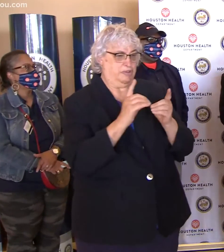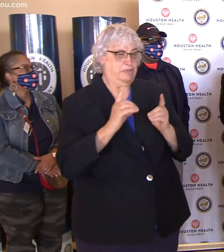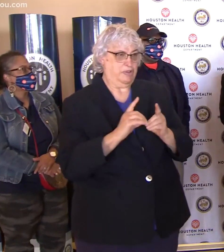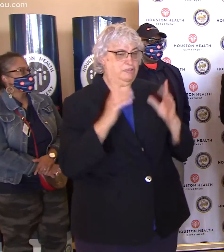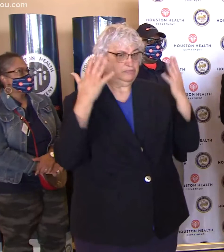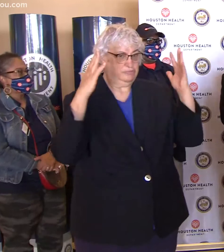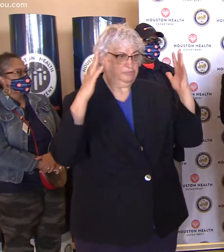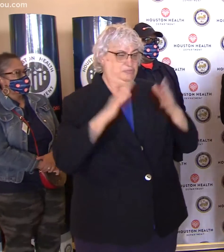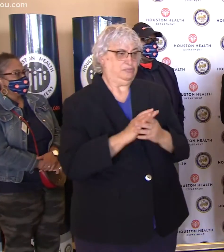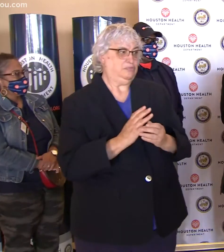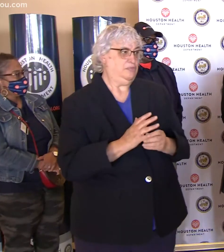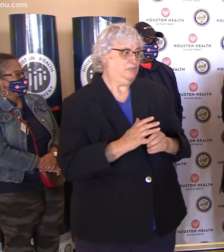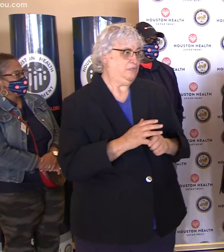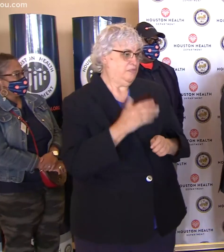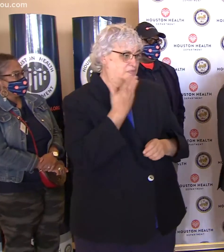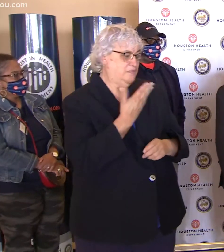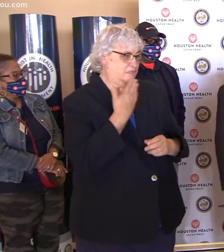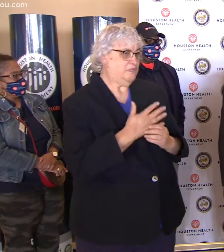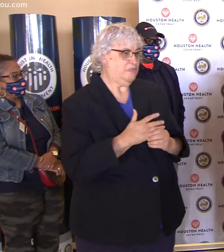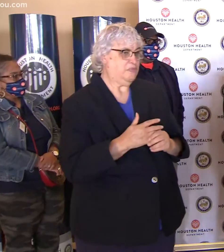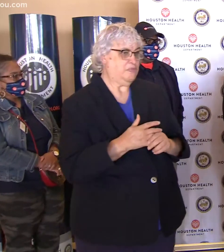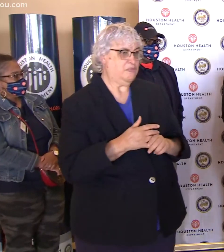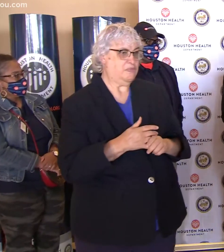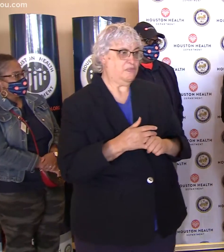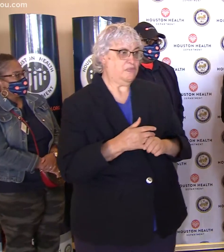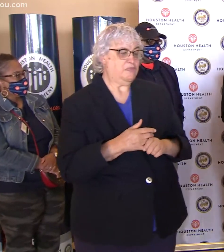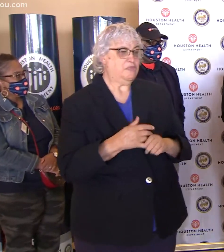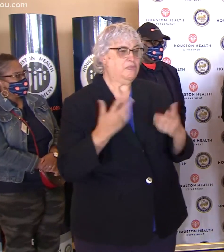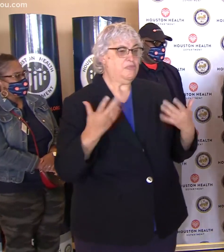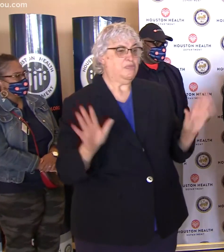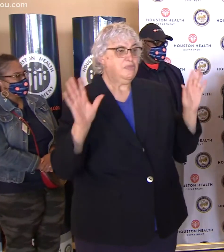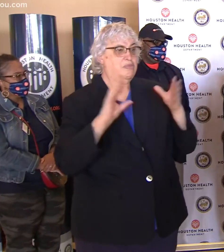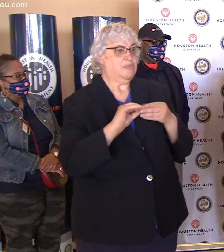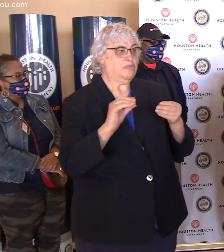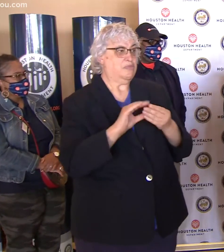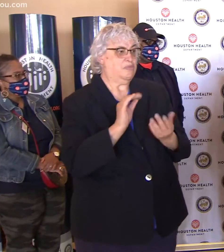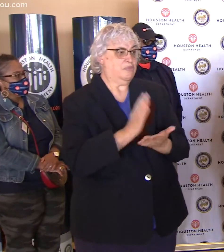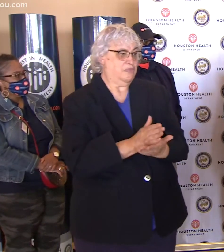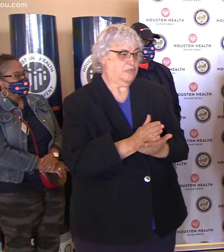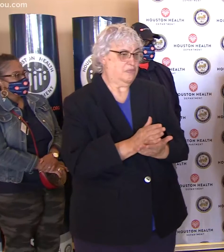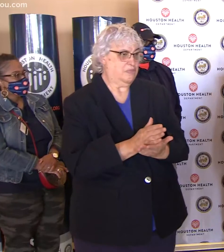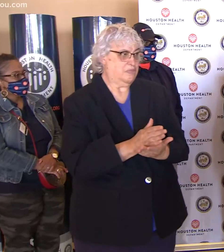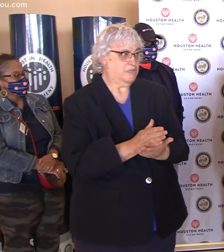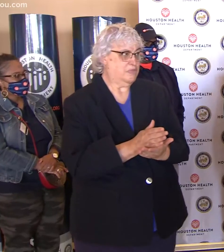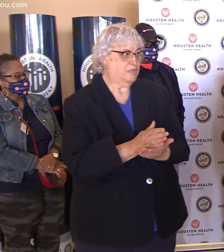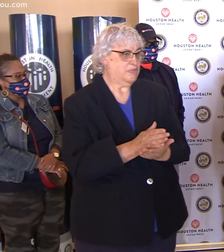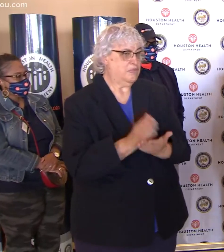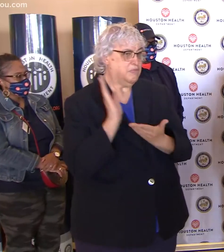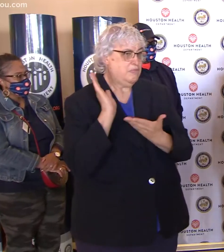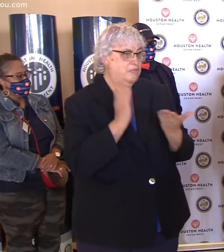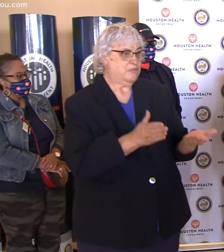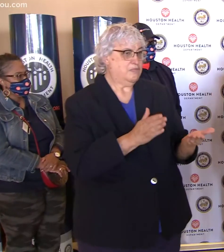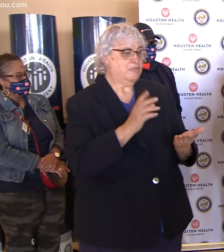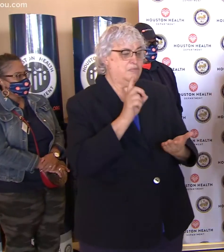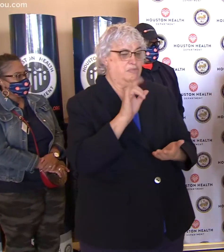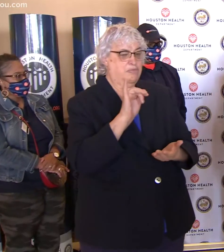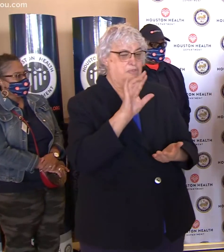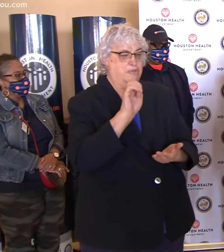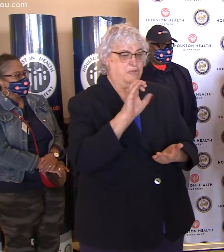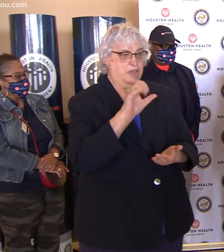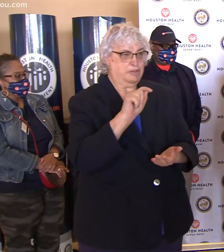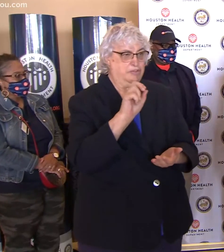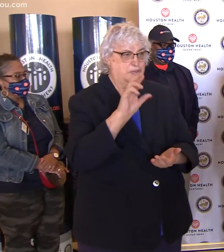that's going to happen today. Thank you, Congressman Green. Now, having said that, let me stop and let me first bring on